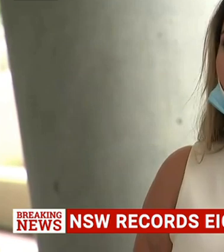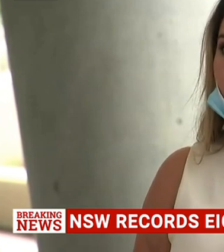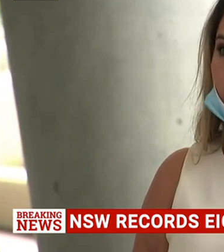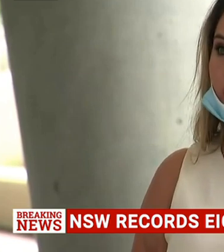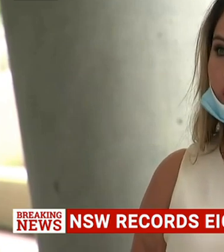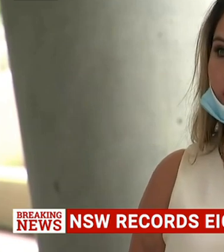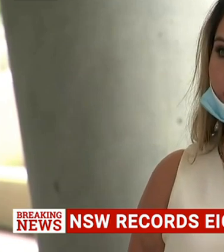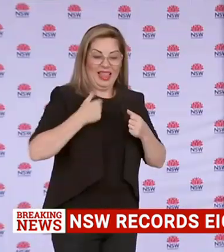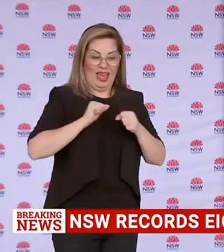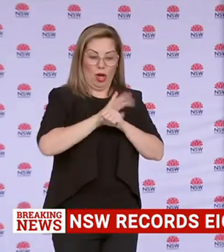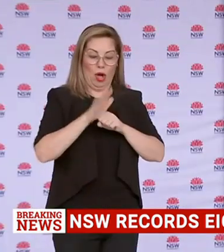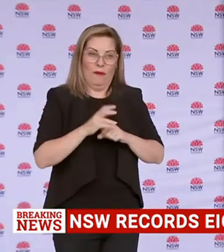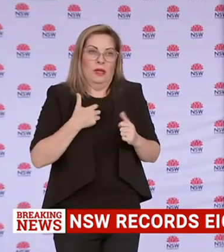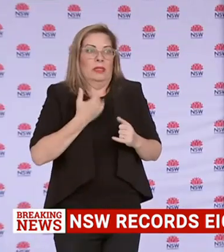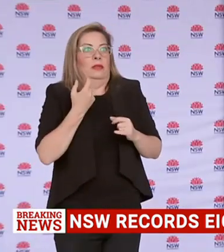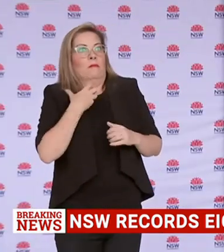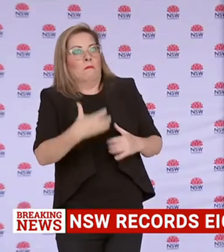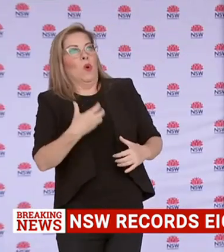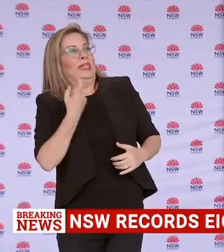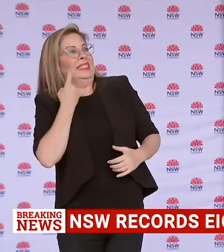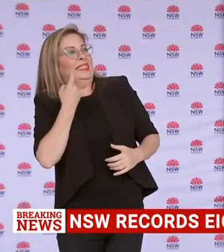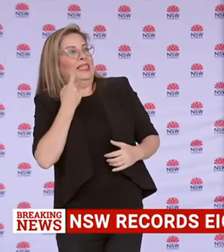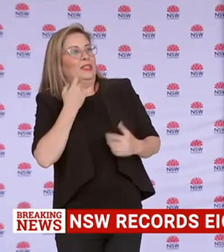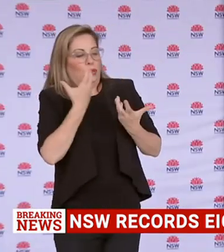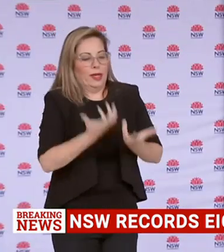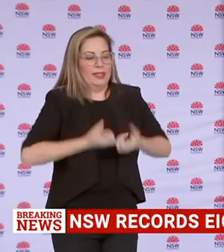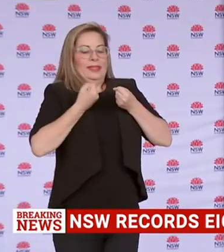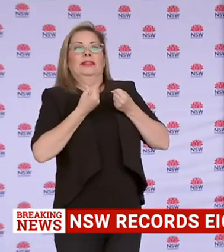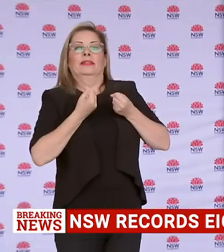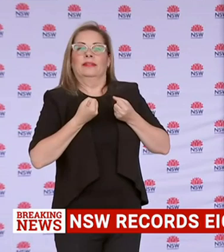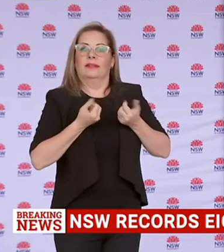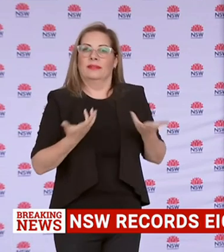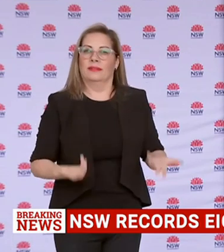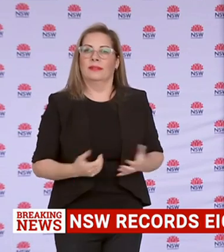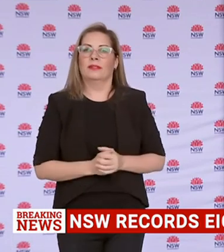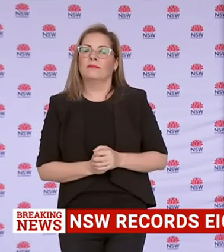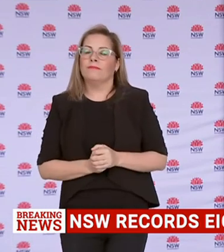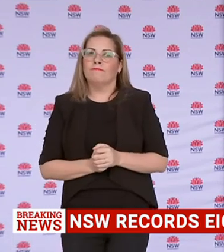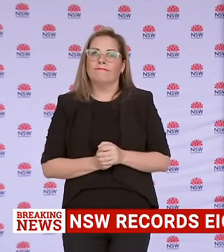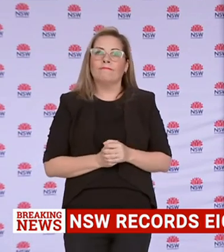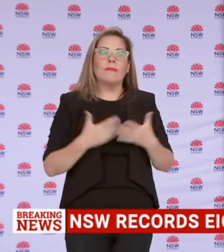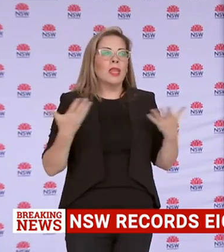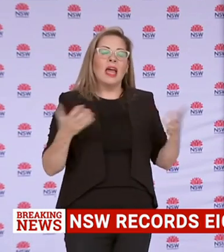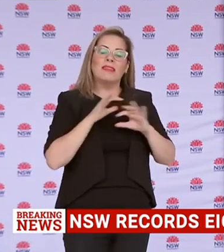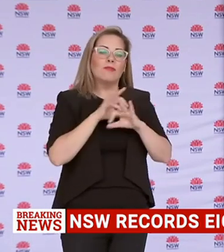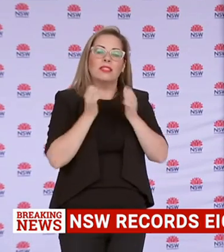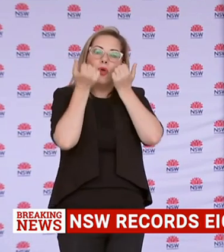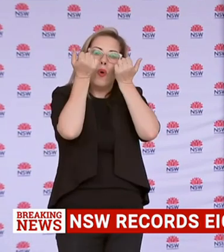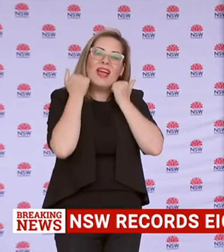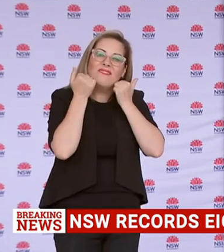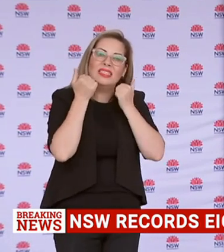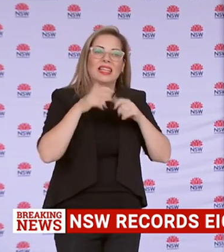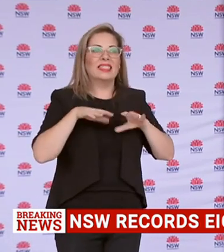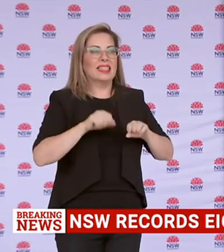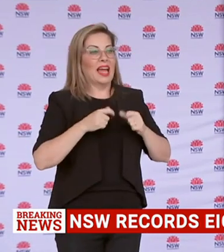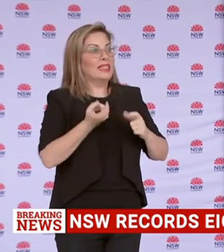creeping into the community? So that we don't have any evidence that there's fundamental changes in the viruses that we've been encountering that